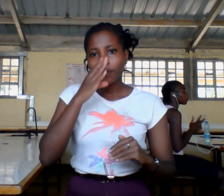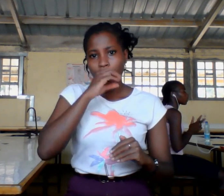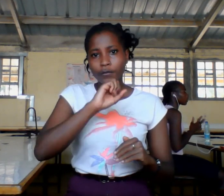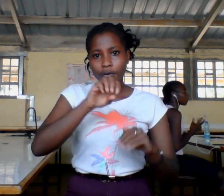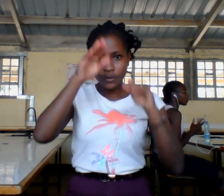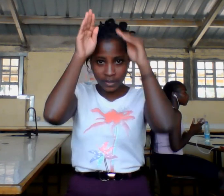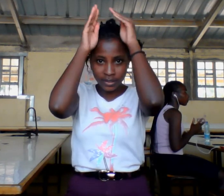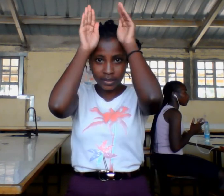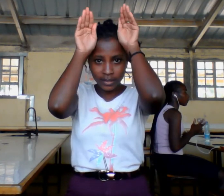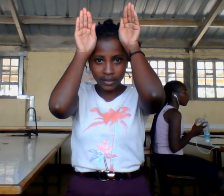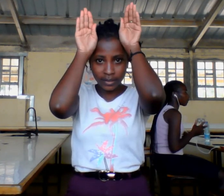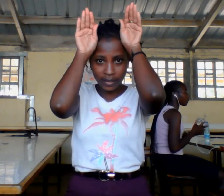me